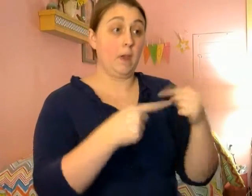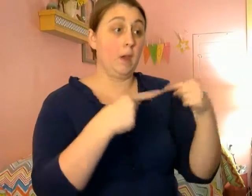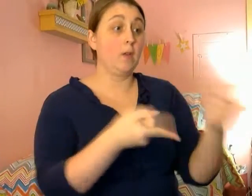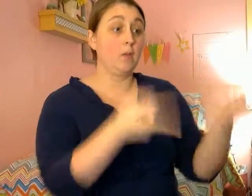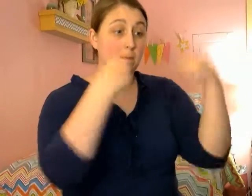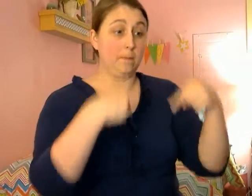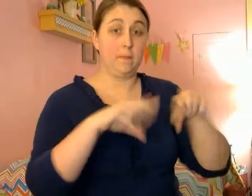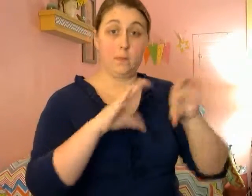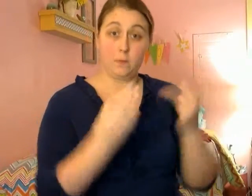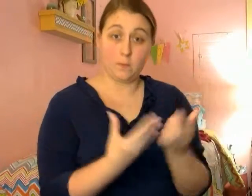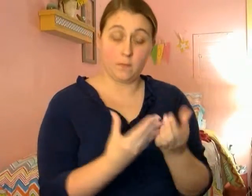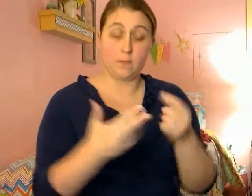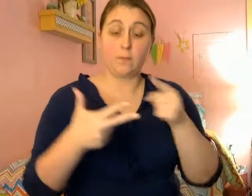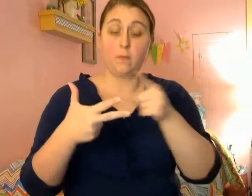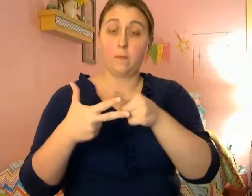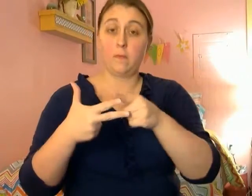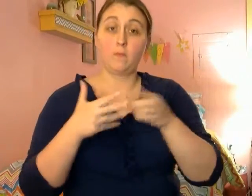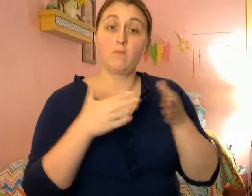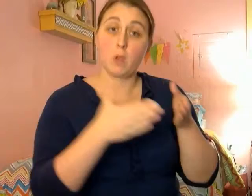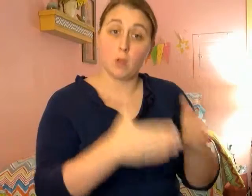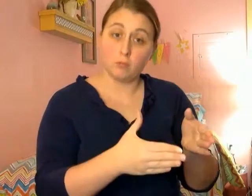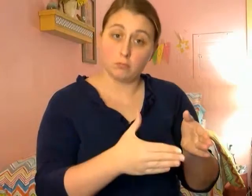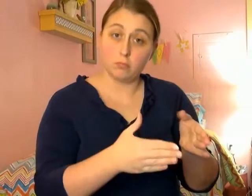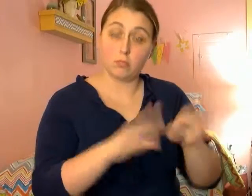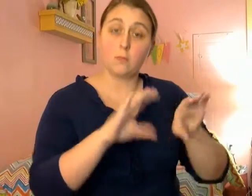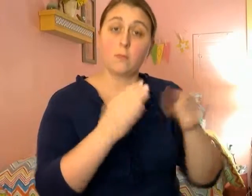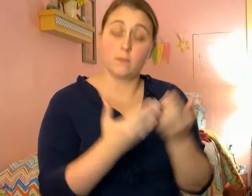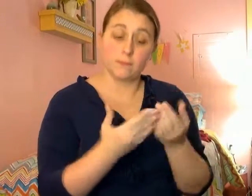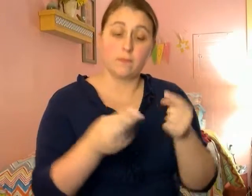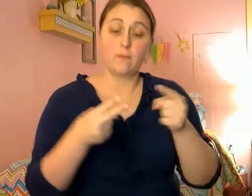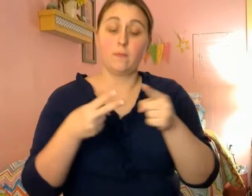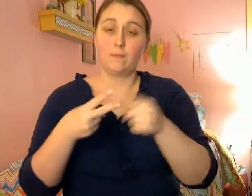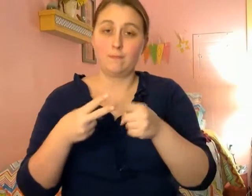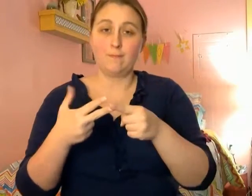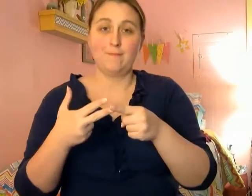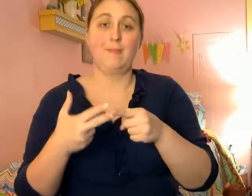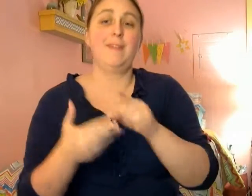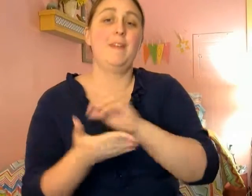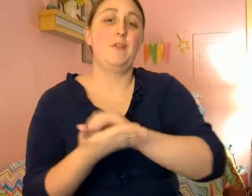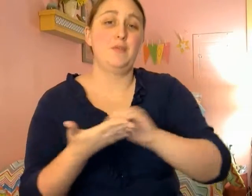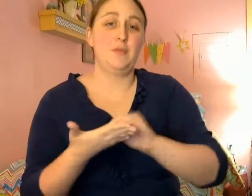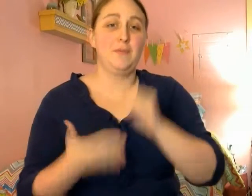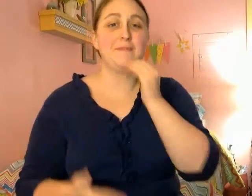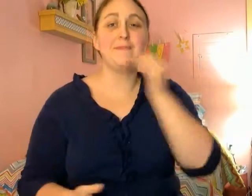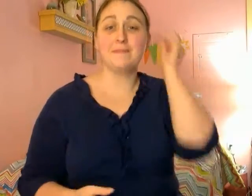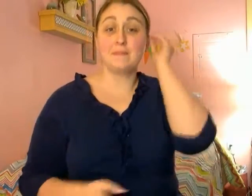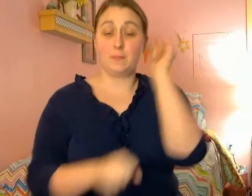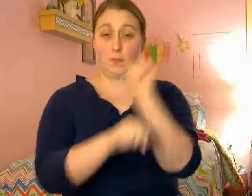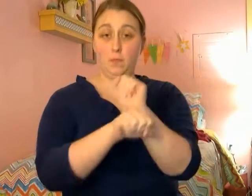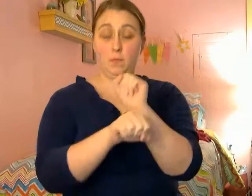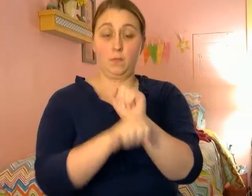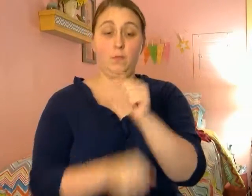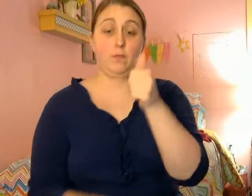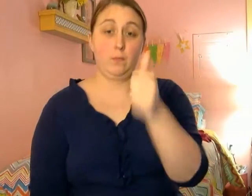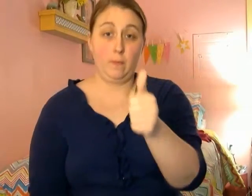I prepare the class. I correct your homework. Those are 3 kinds of